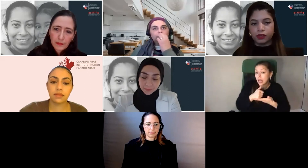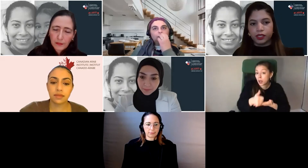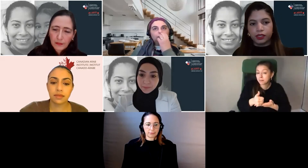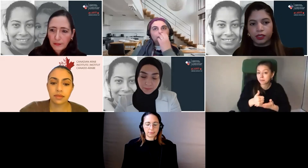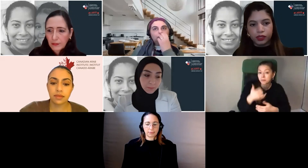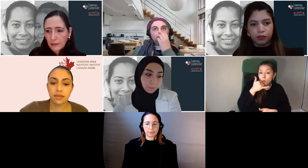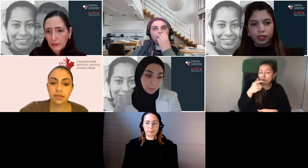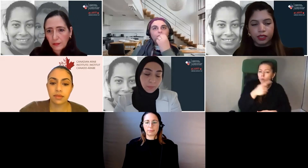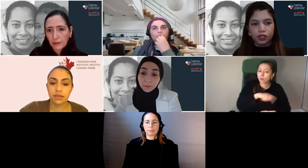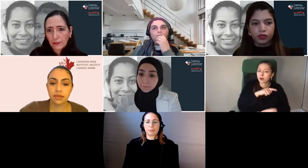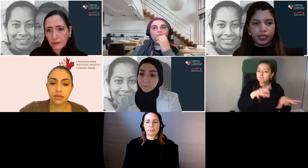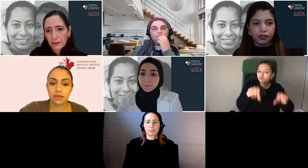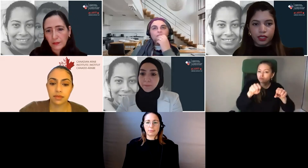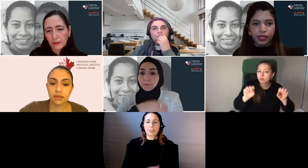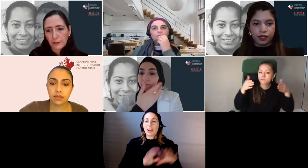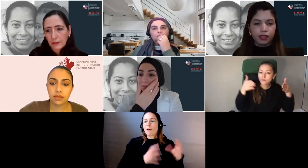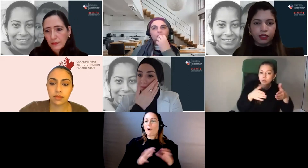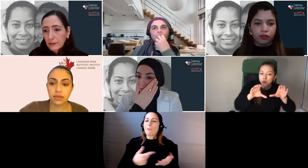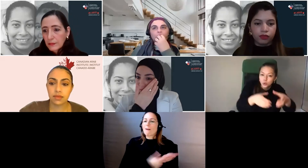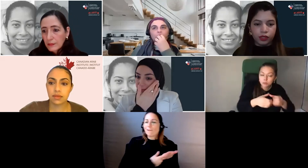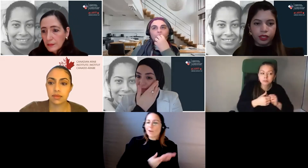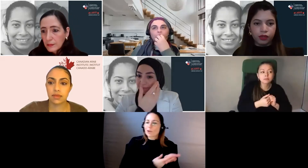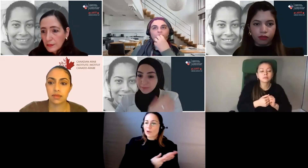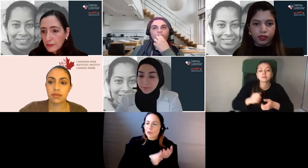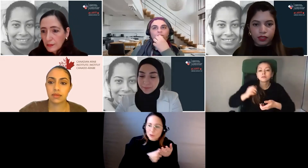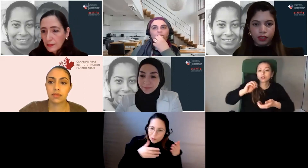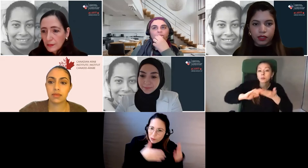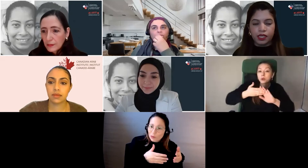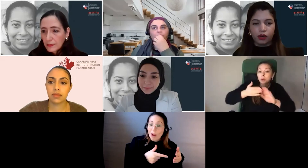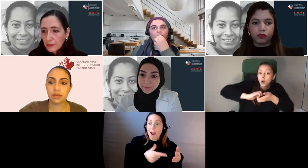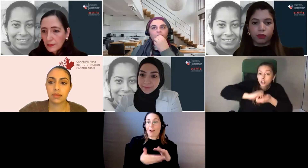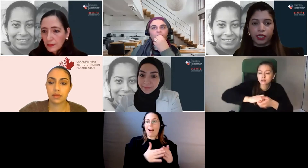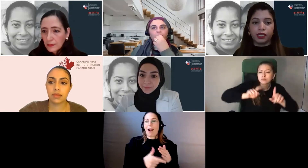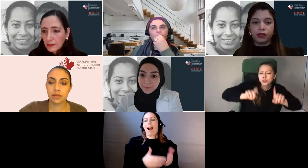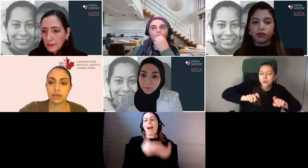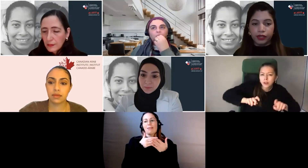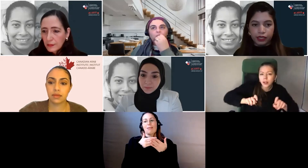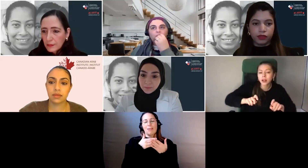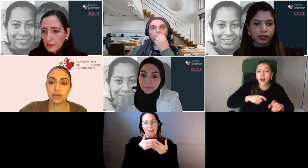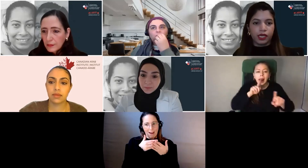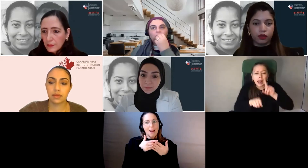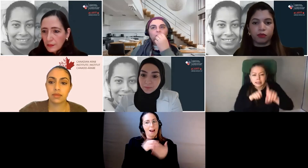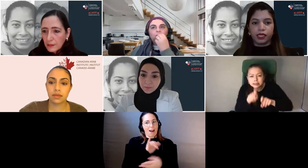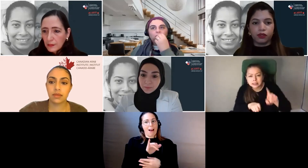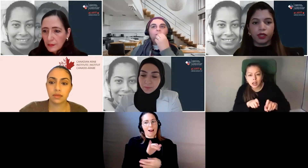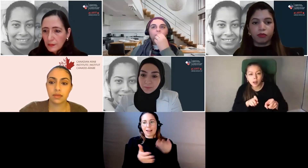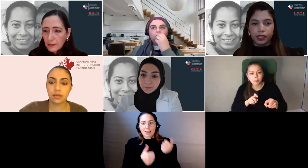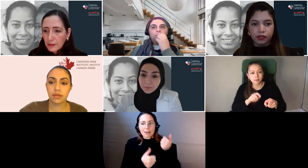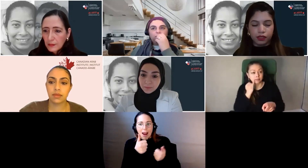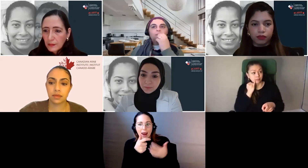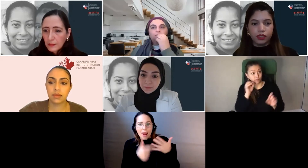We surveyed community partners to really understand, if we're going to offer this service, how can we make it relevant and how can we make